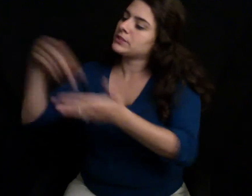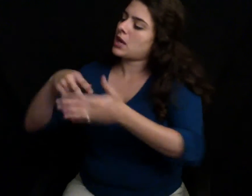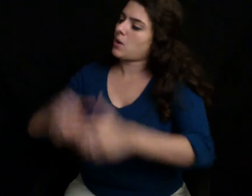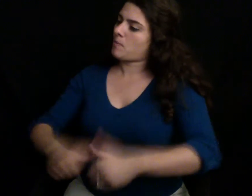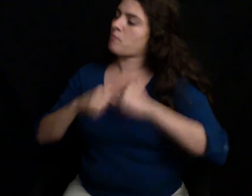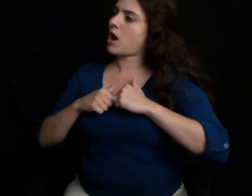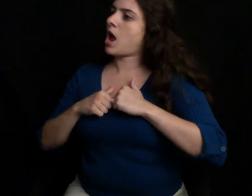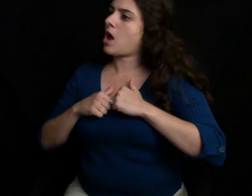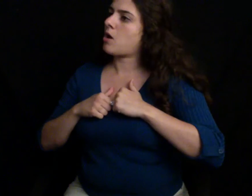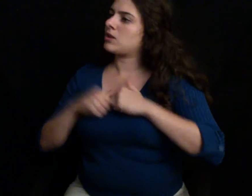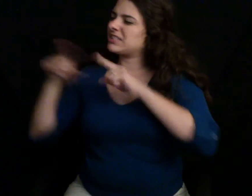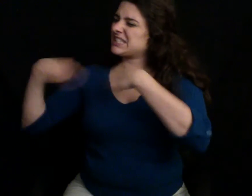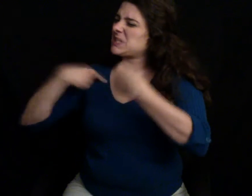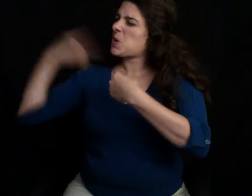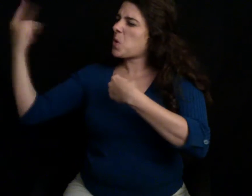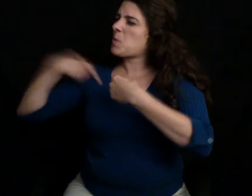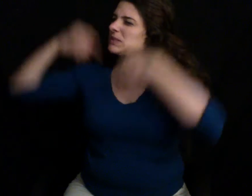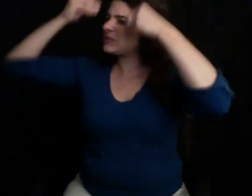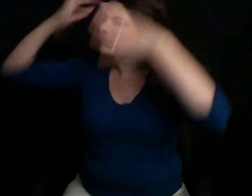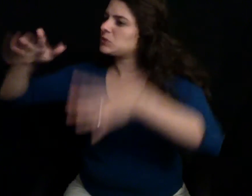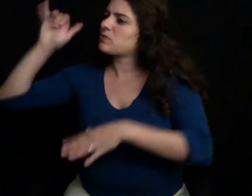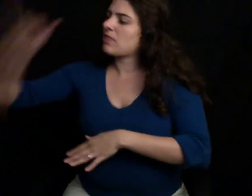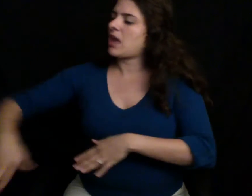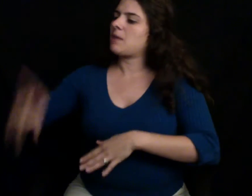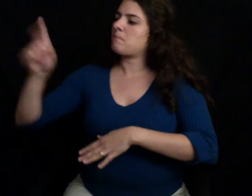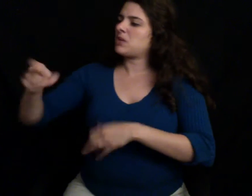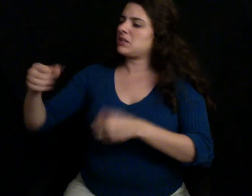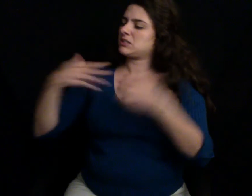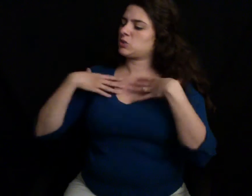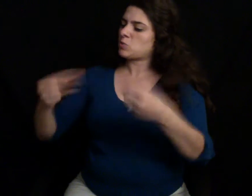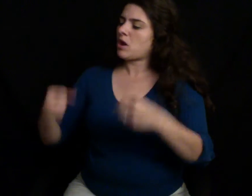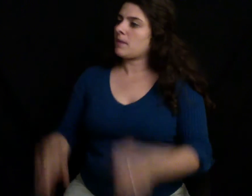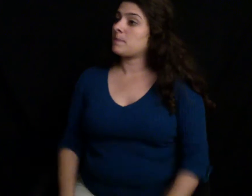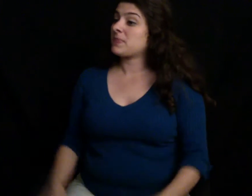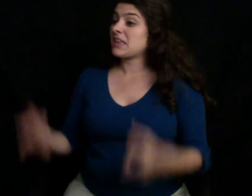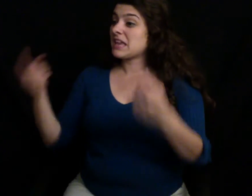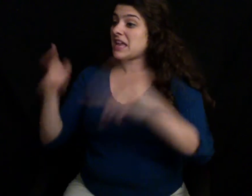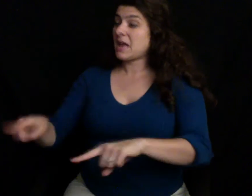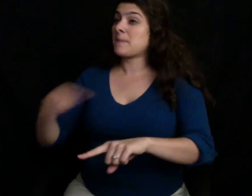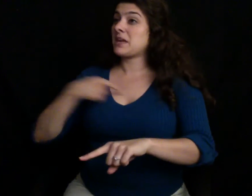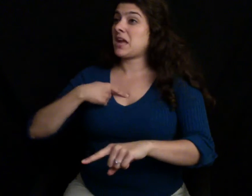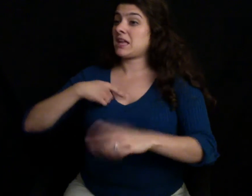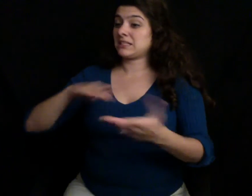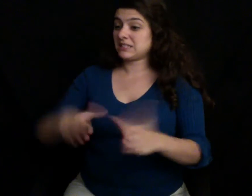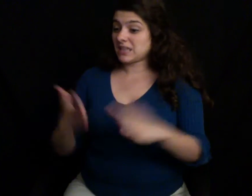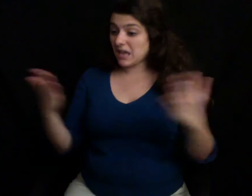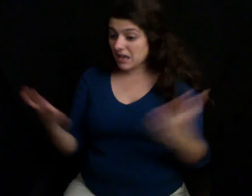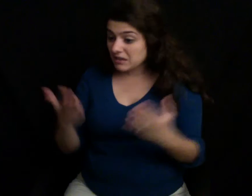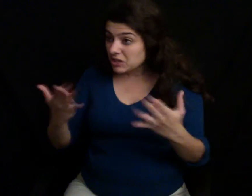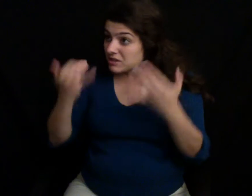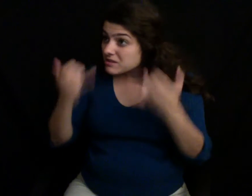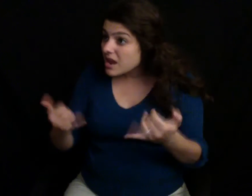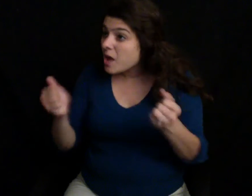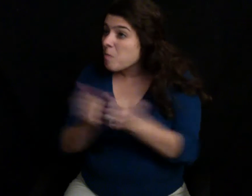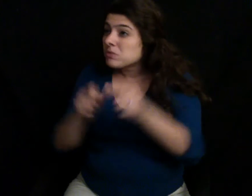like I've always taught you. She said, if I can die with a smile on my face, then you can